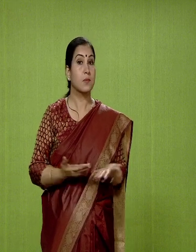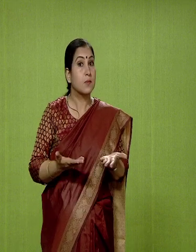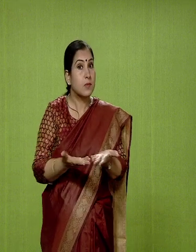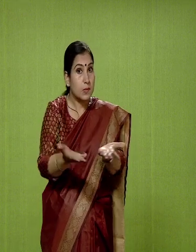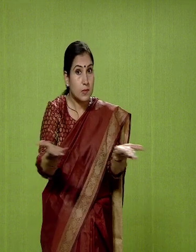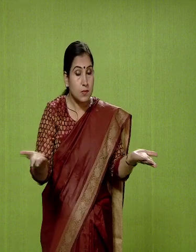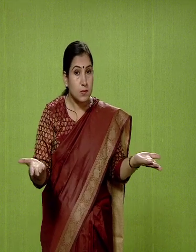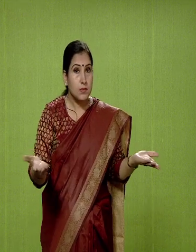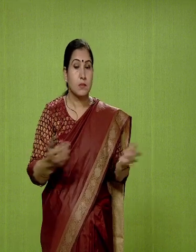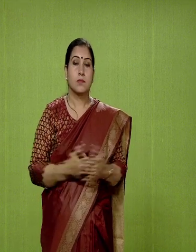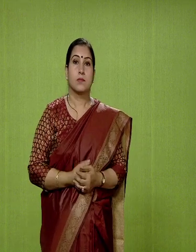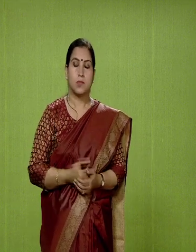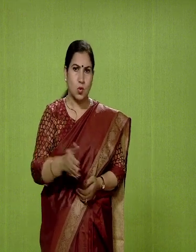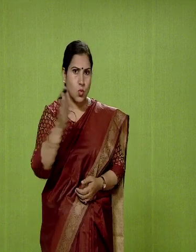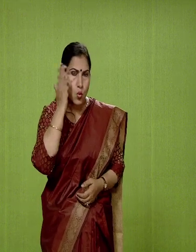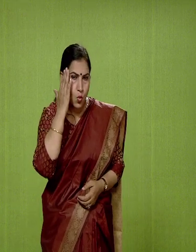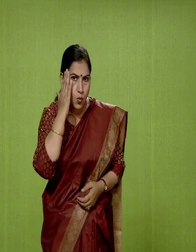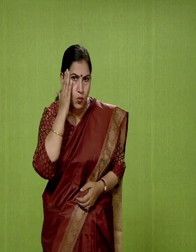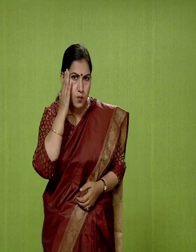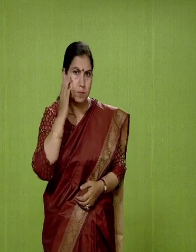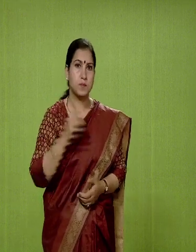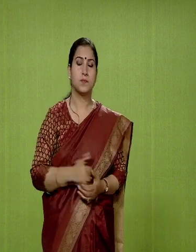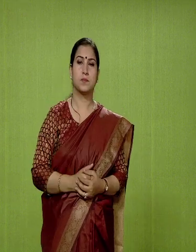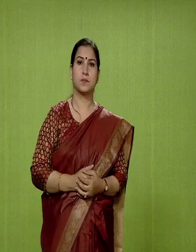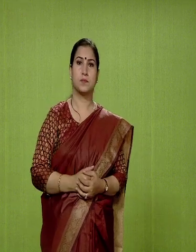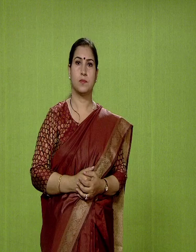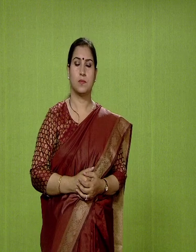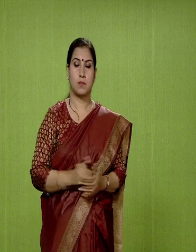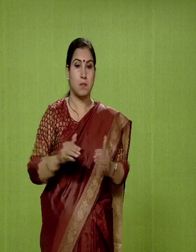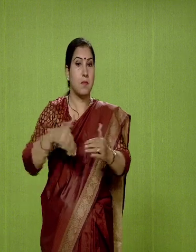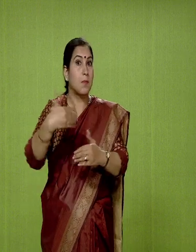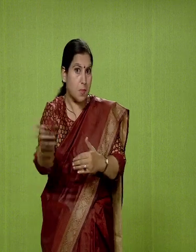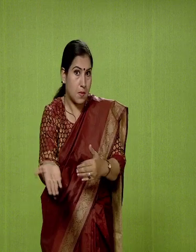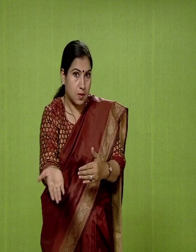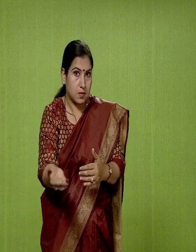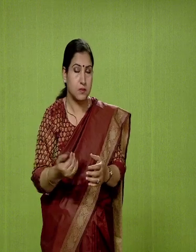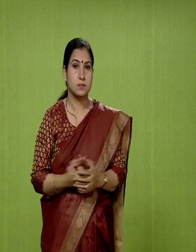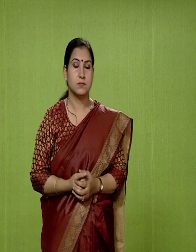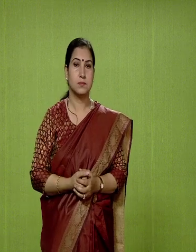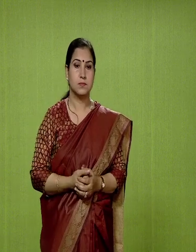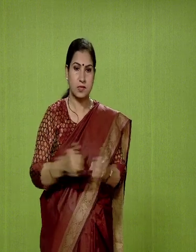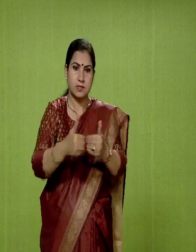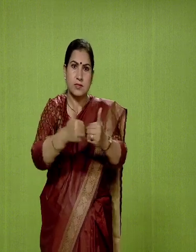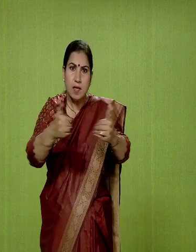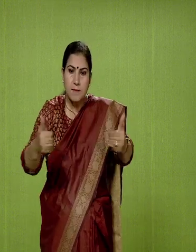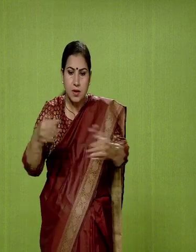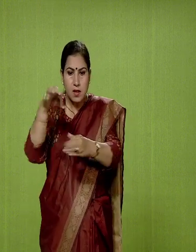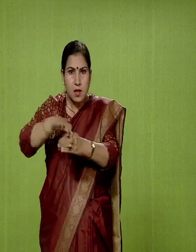Learners, do you know that later separate electorates